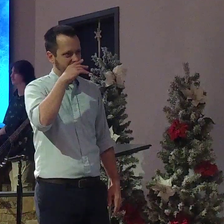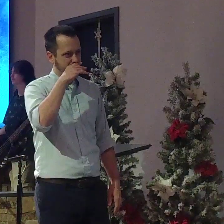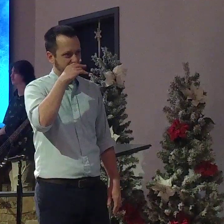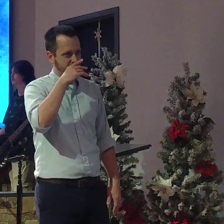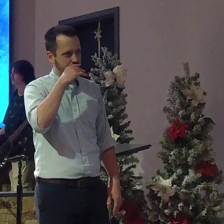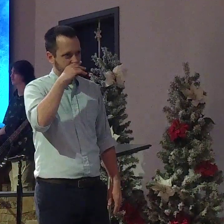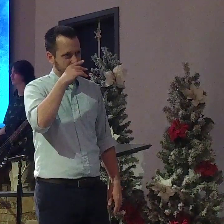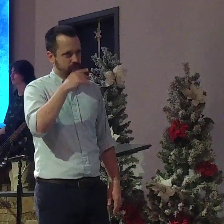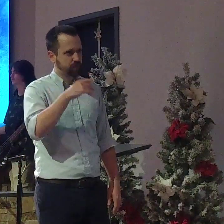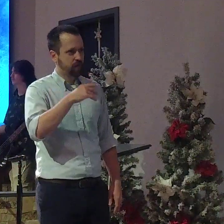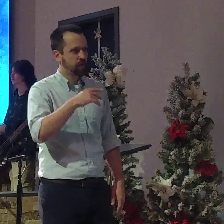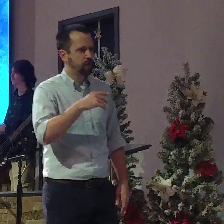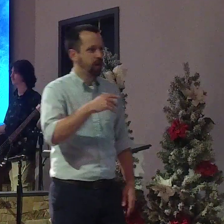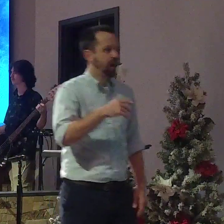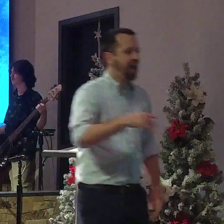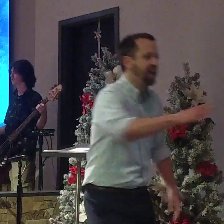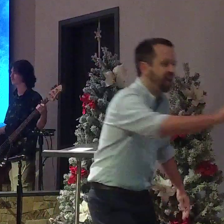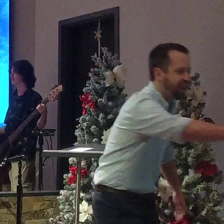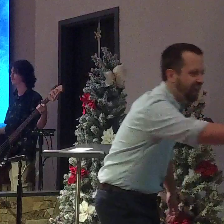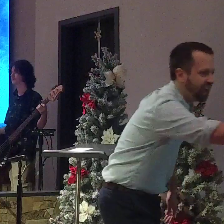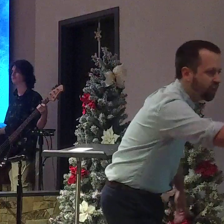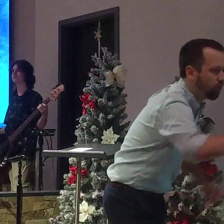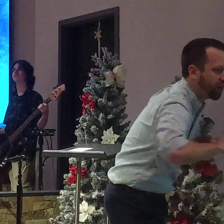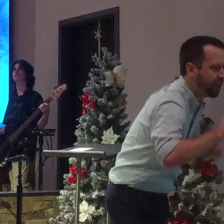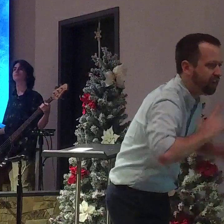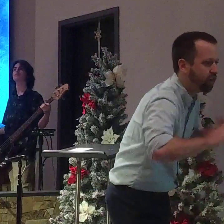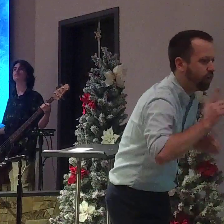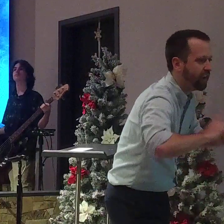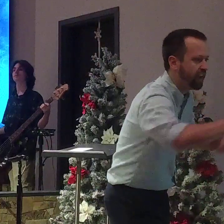guest bag hello, and then we'll get back to praising Jesus.